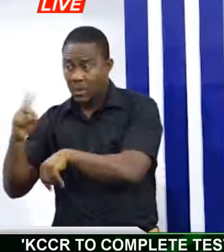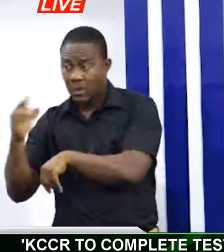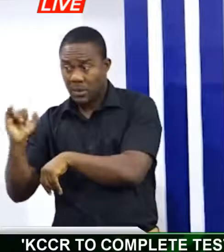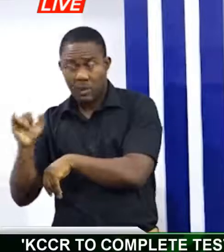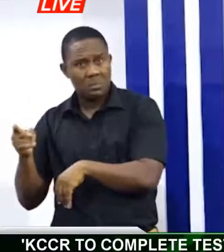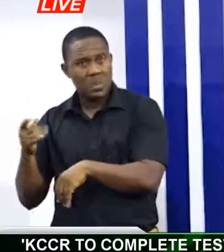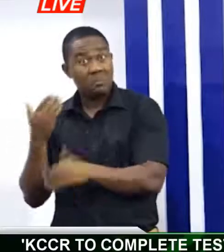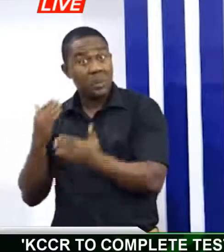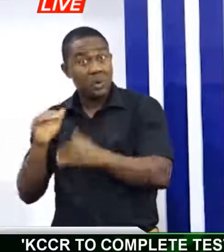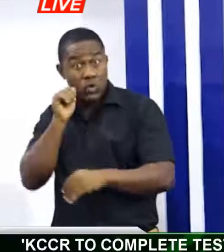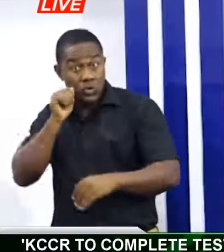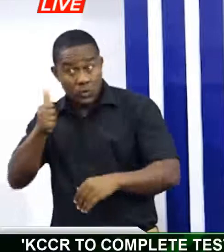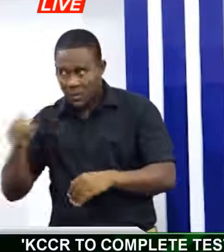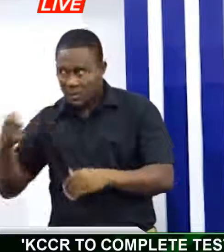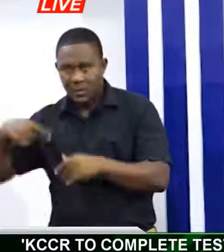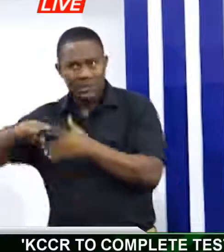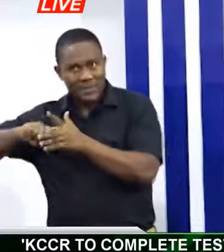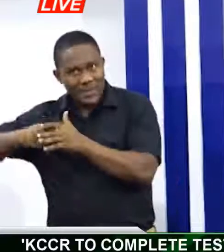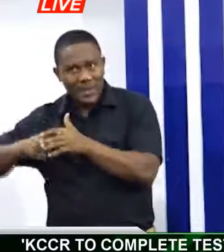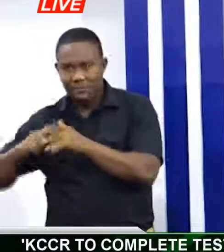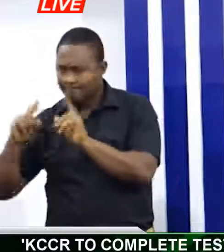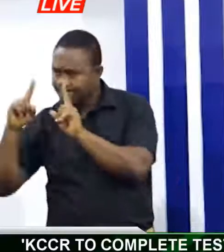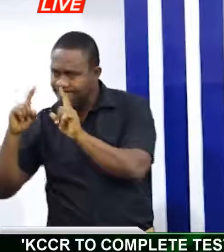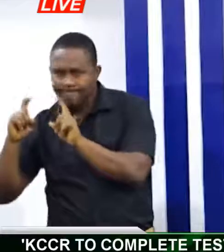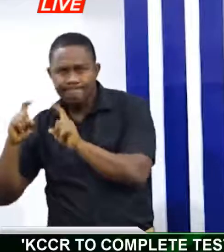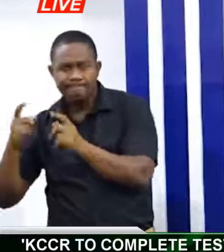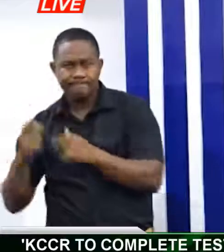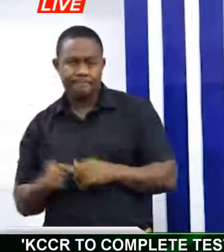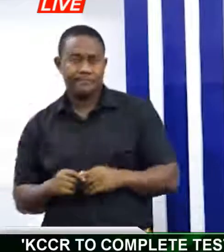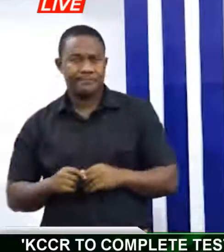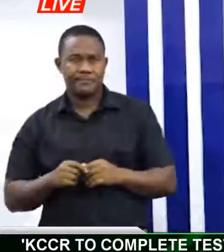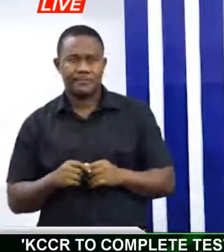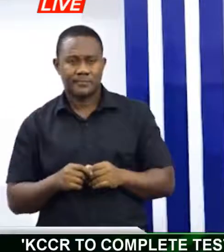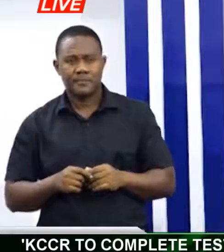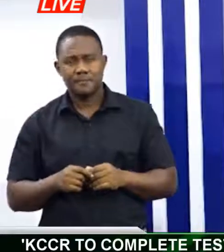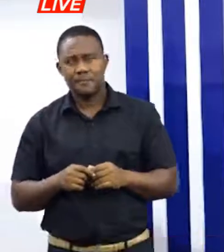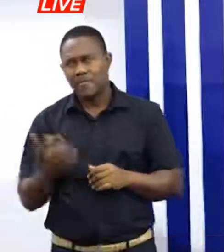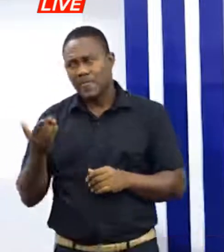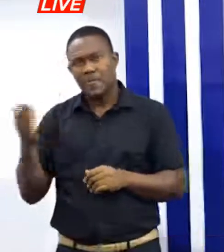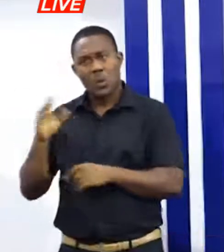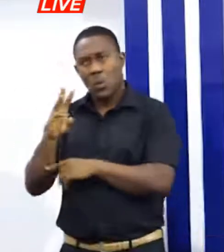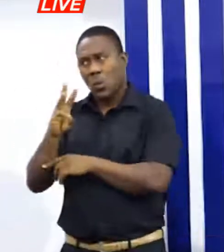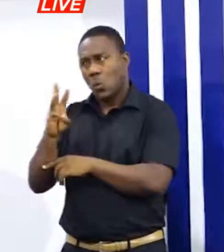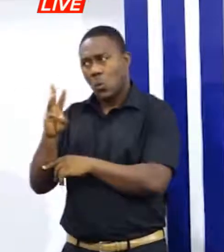that by tomorrow, they will also start testing in Takoradi. And of course, that will cover the Western region.